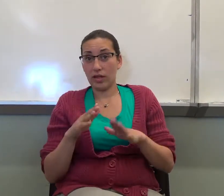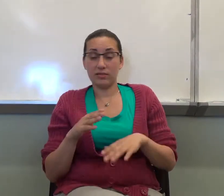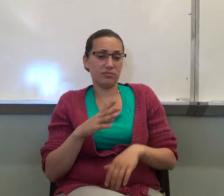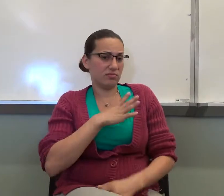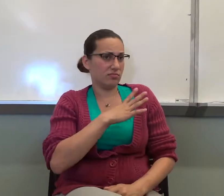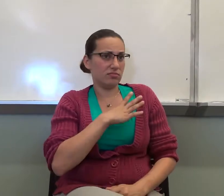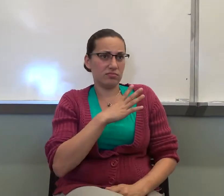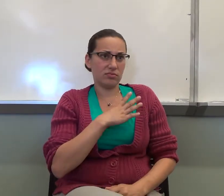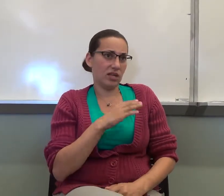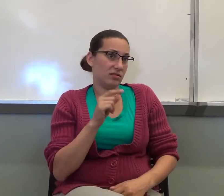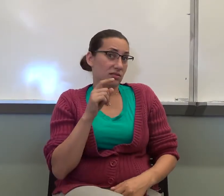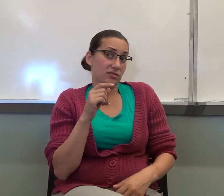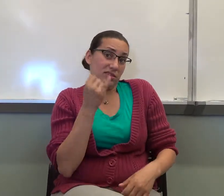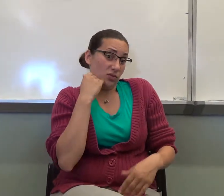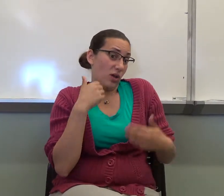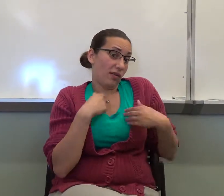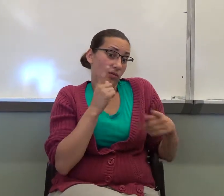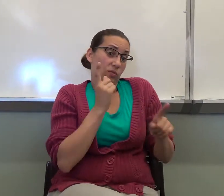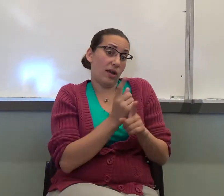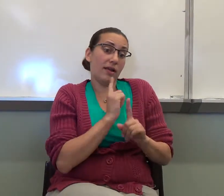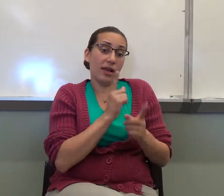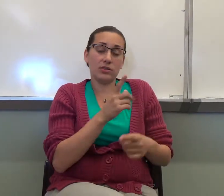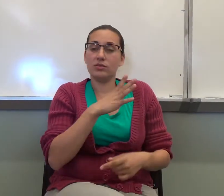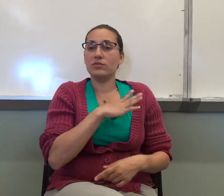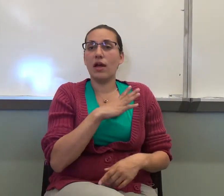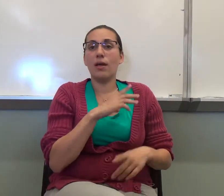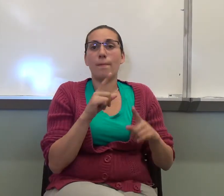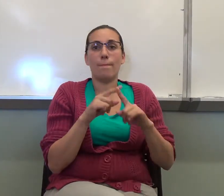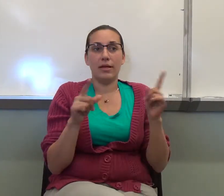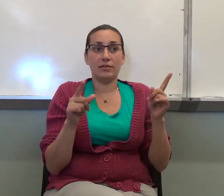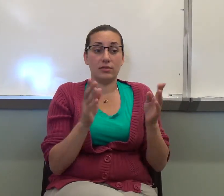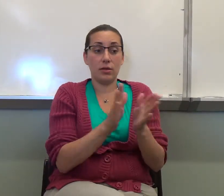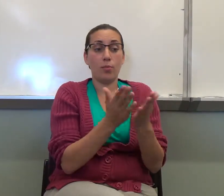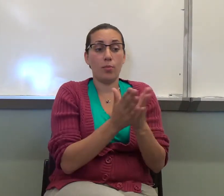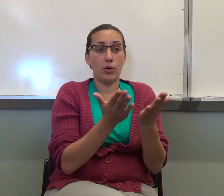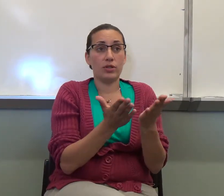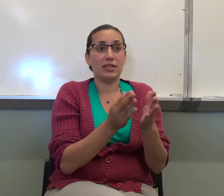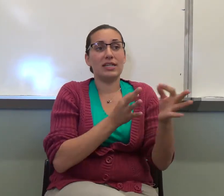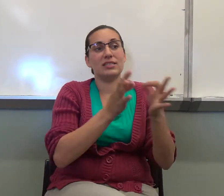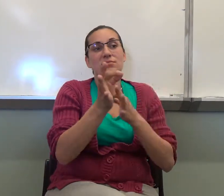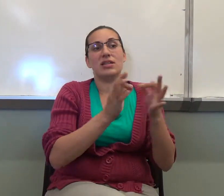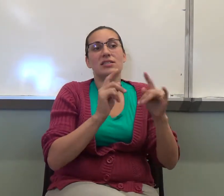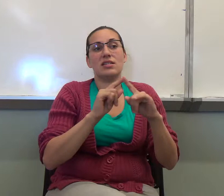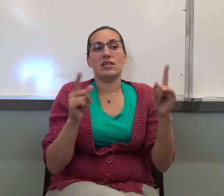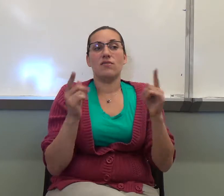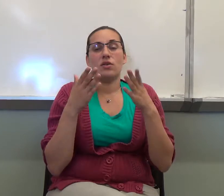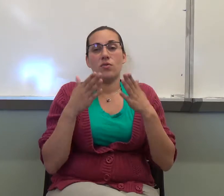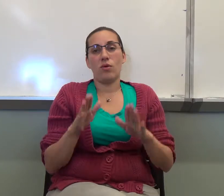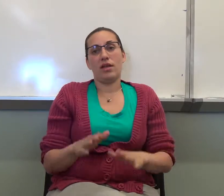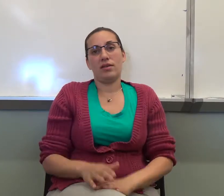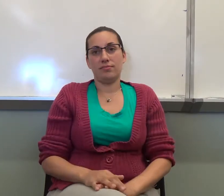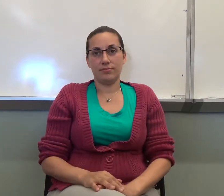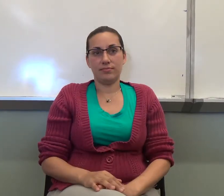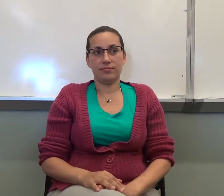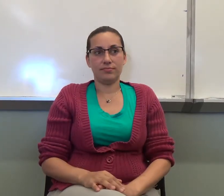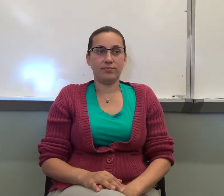right answers, that's fine with me. But the book does it this way. They say, all right, this is a negative sign